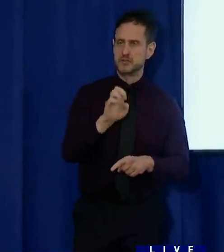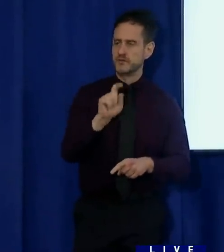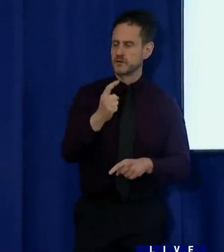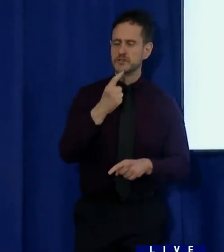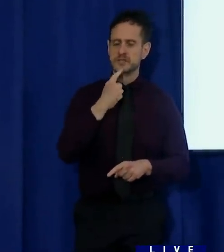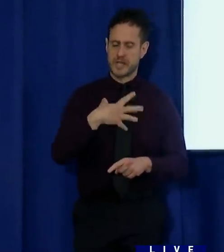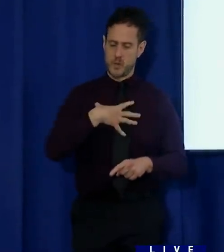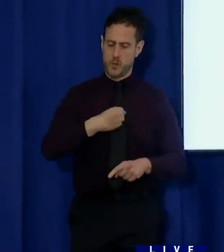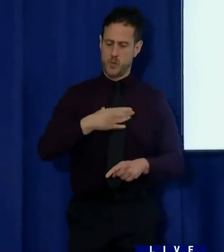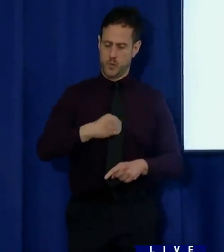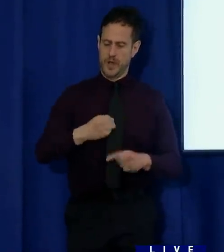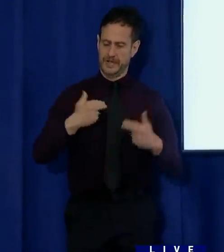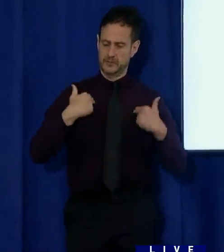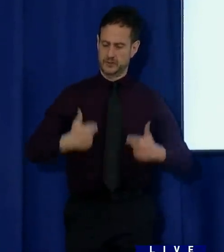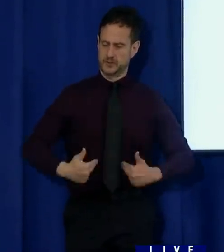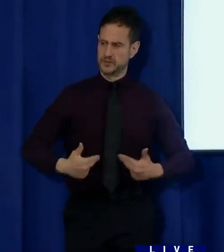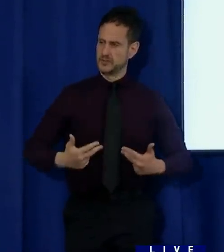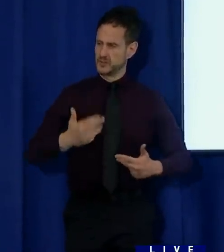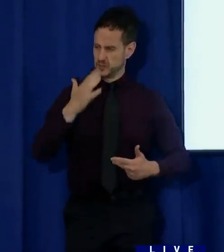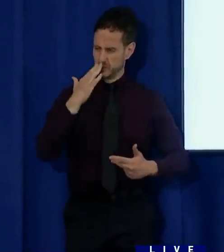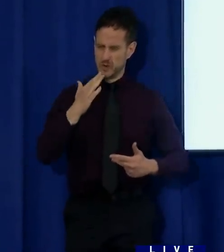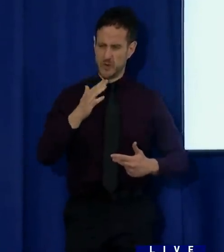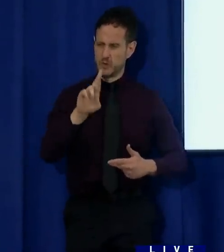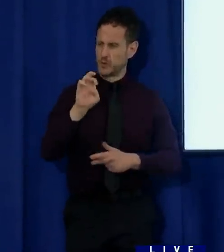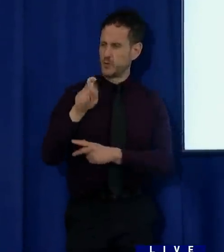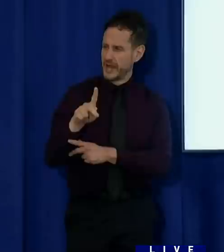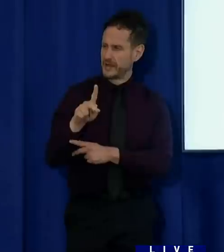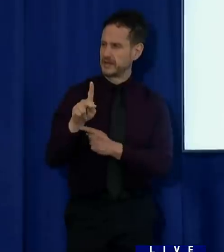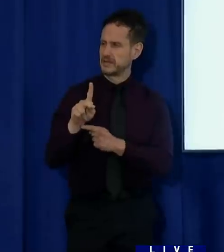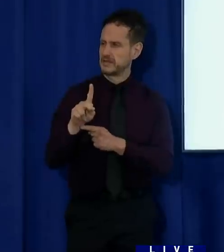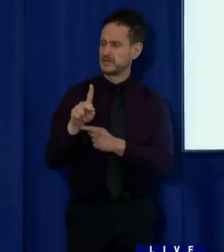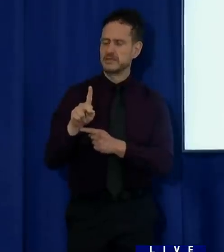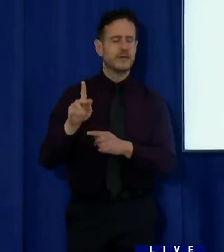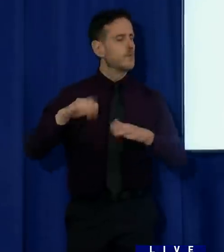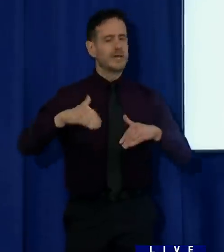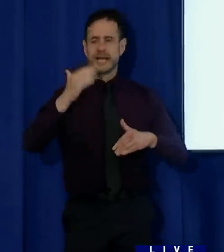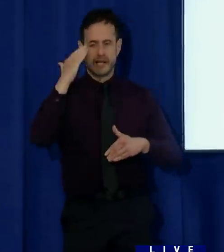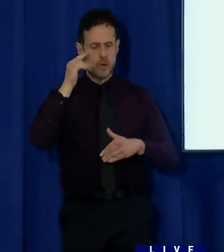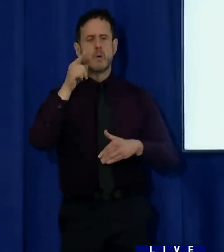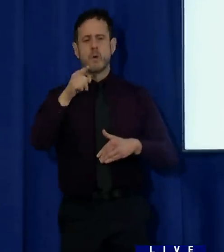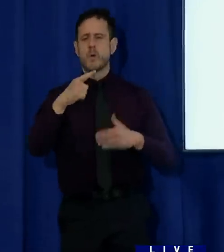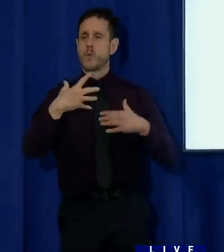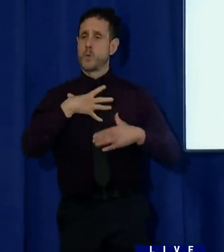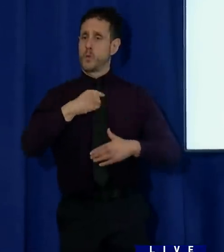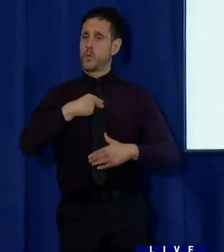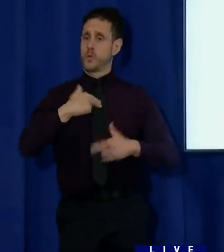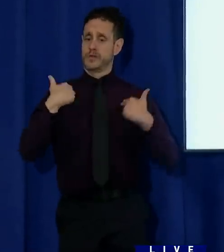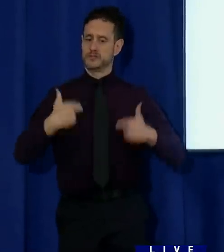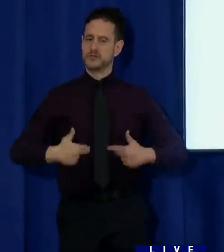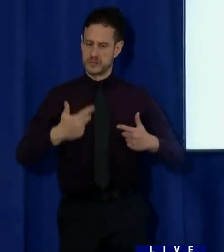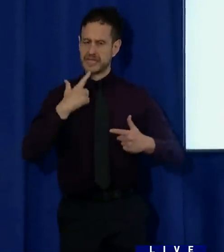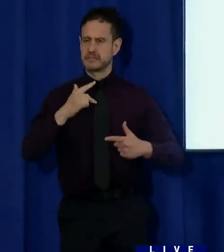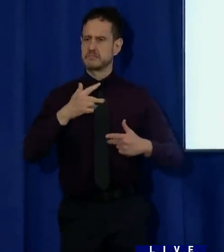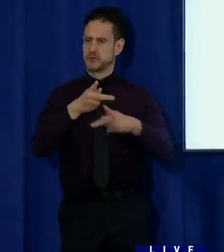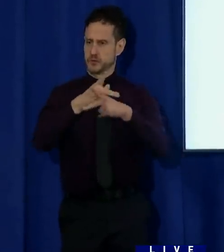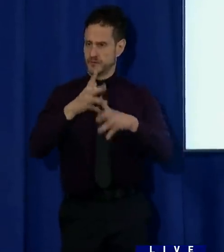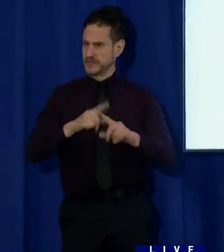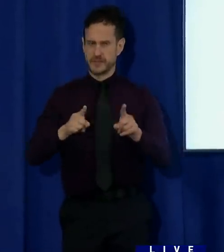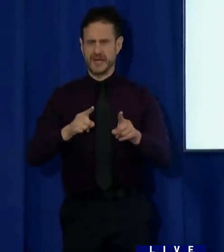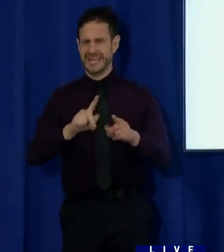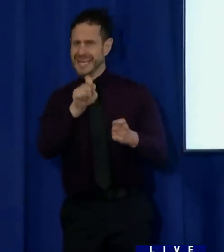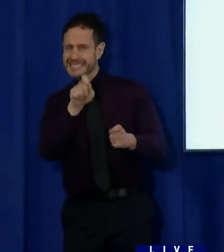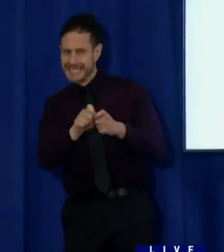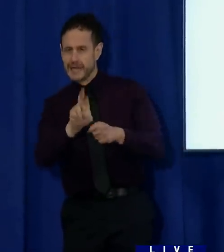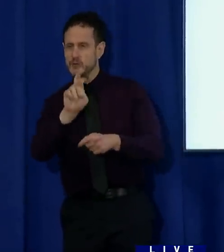shirts, do you know yet what rank? We do not yet, but that work is ongoing. The congressman was